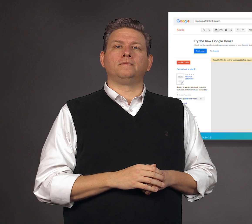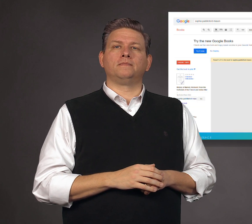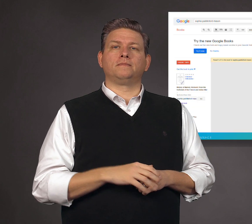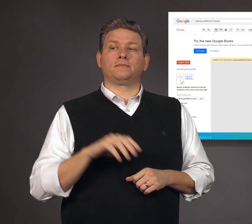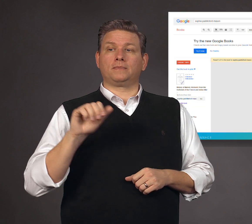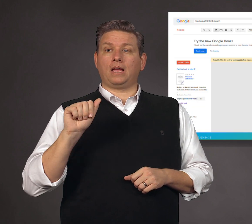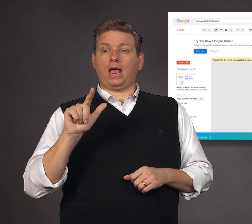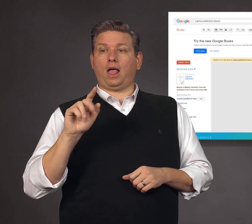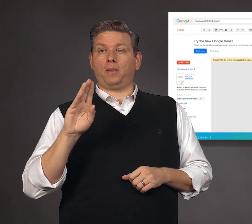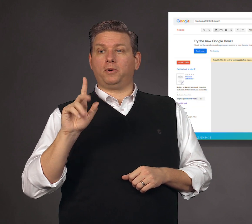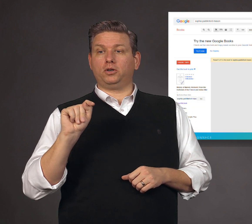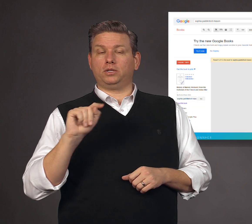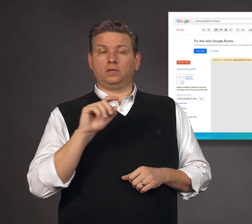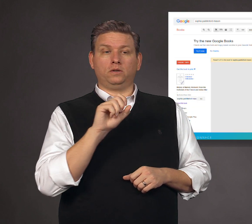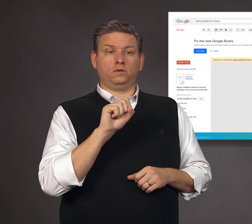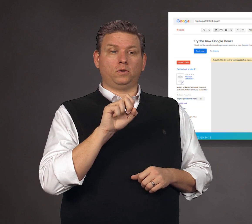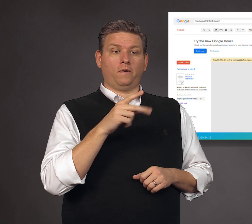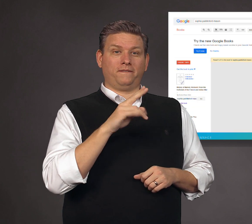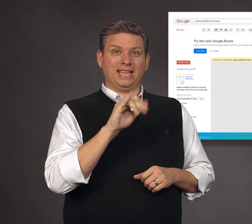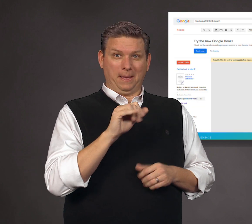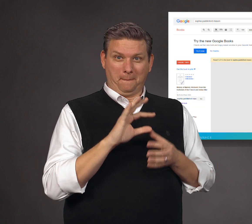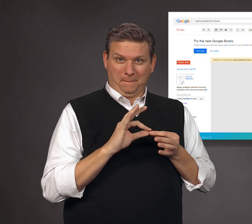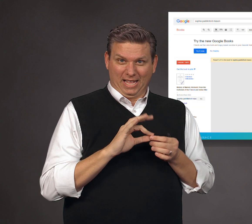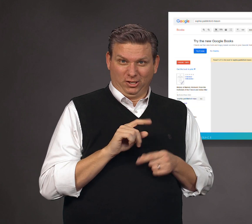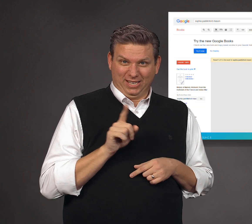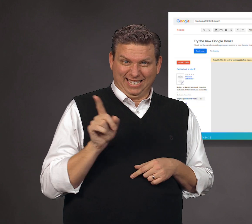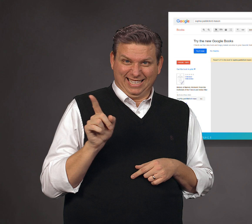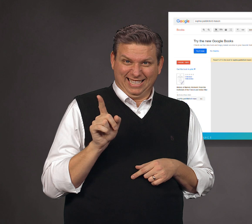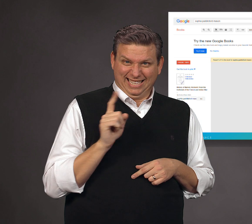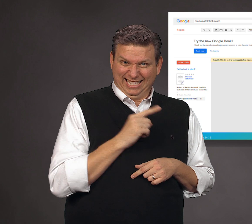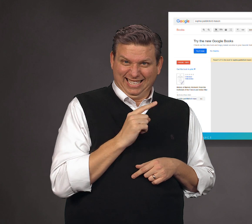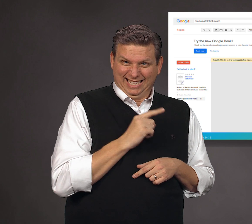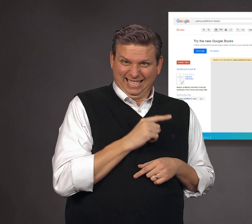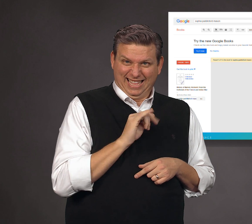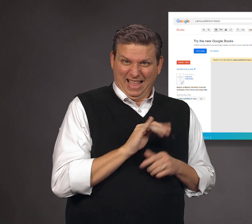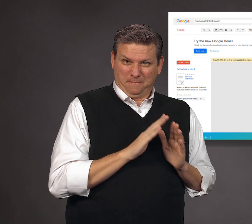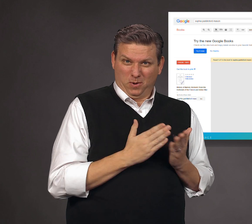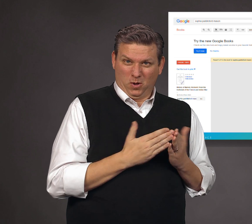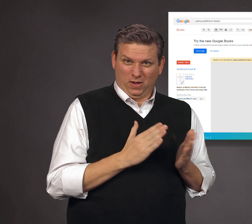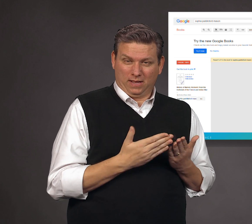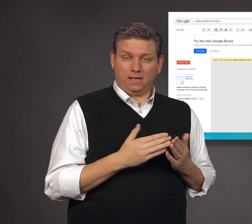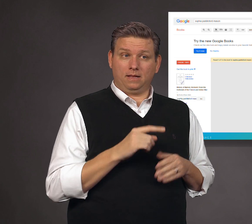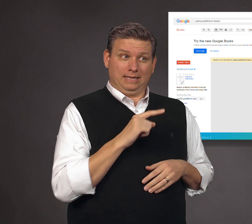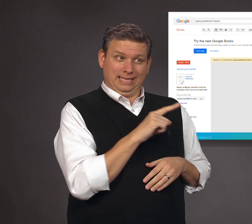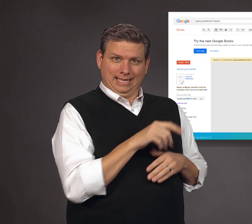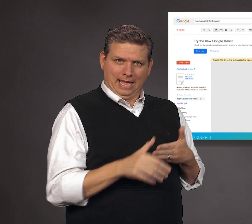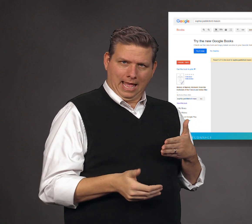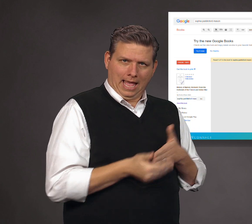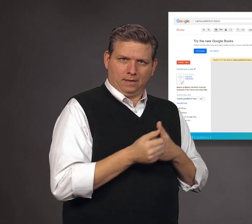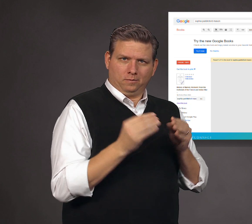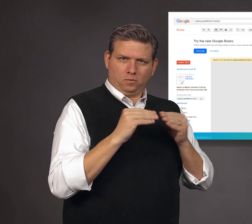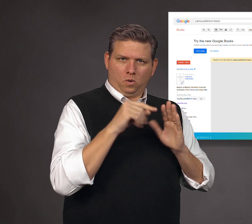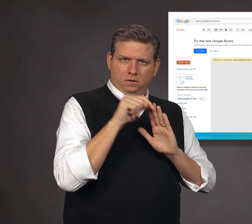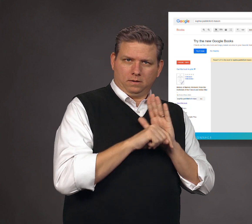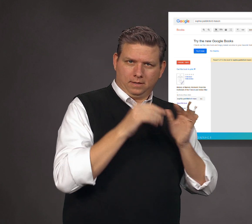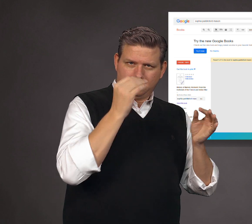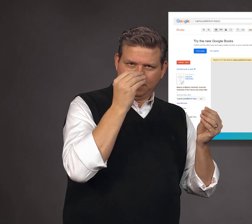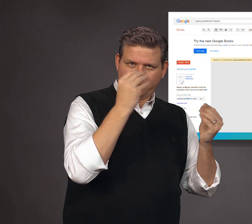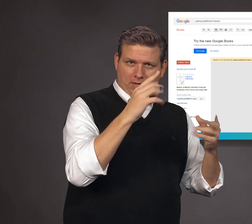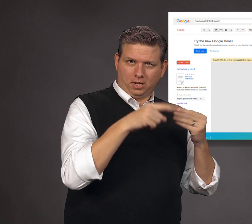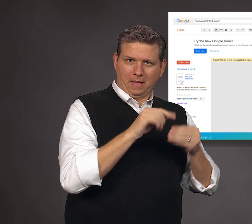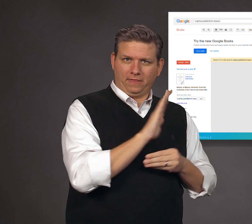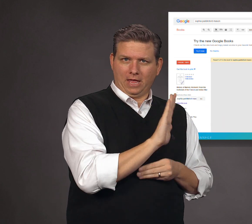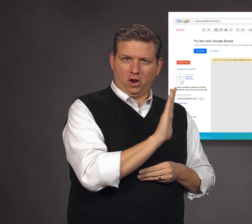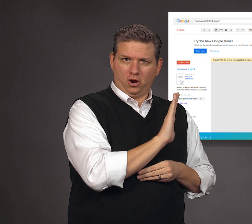Albert and Sophia were mentioned on page 554 of this book. This book adds a key detail to Albert and Sophia's lives.